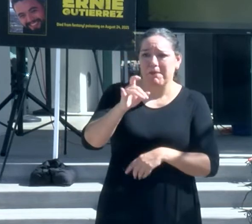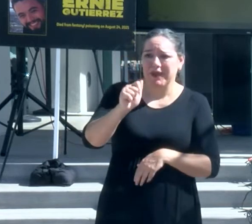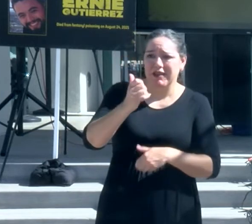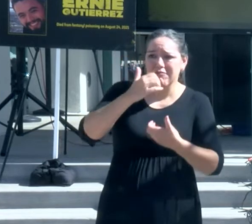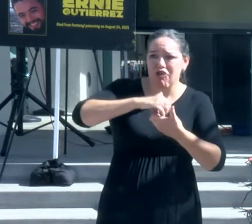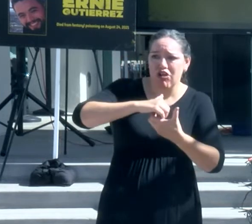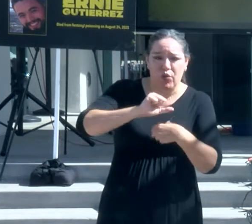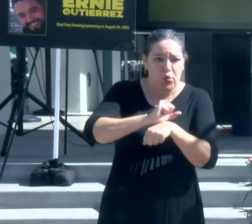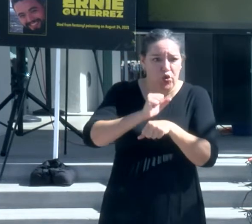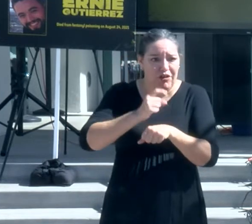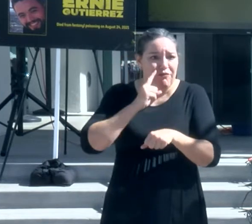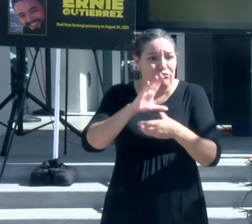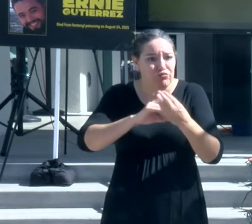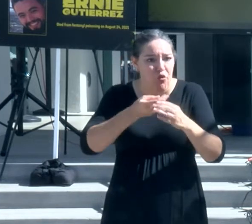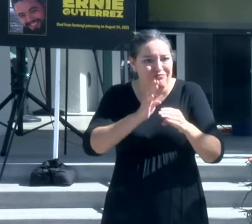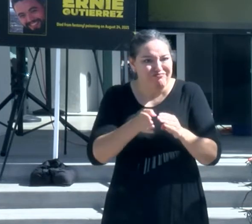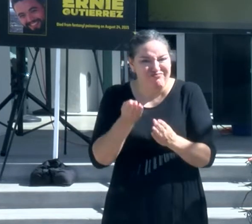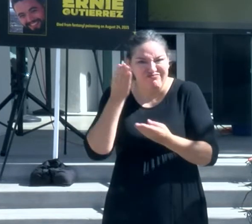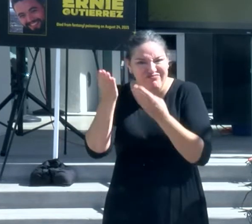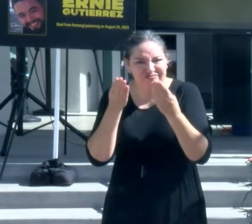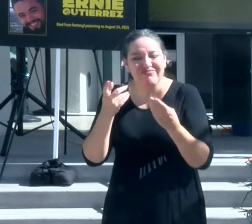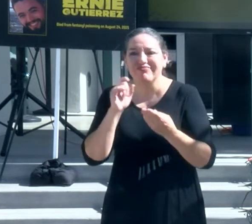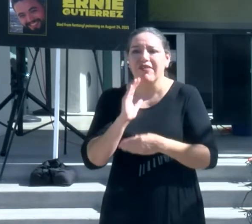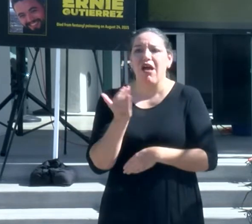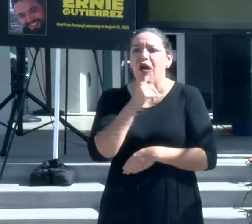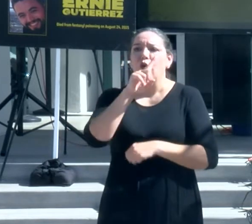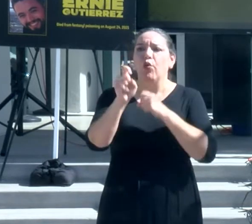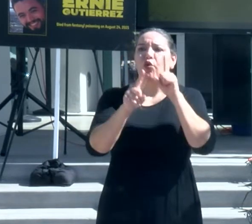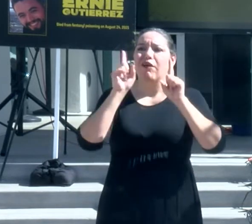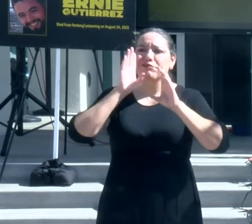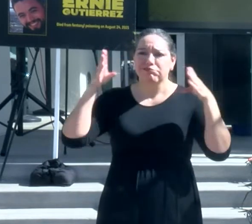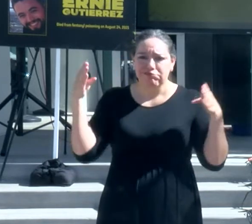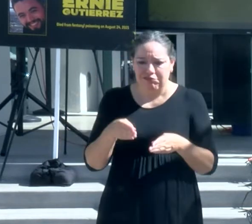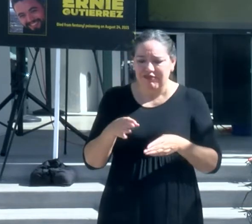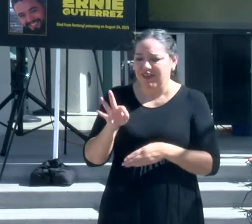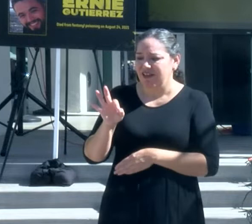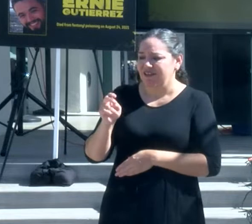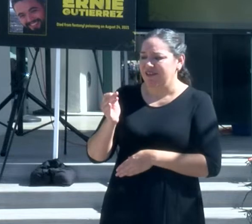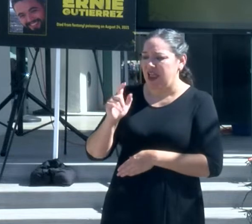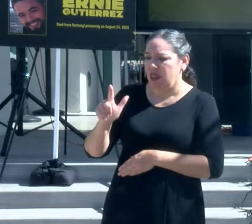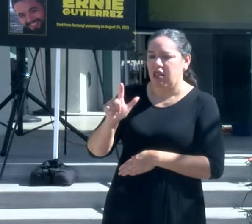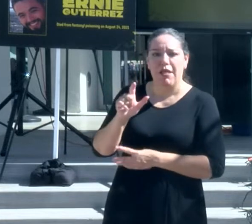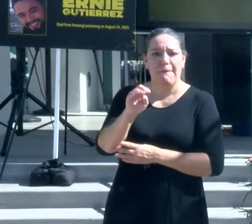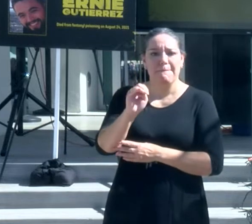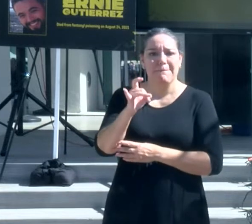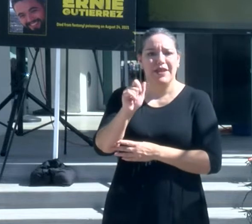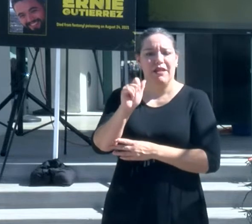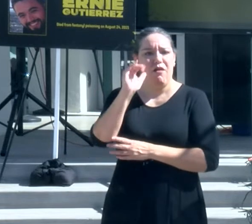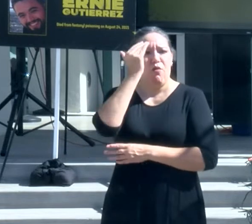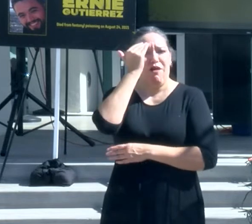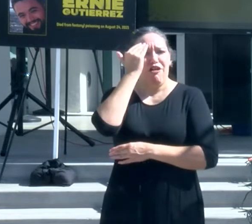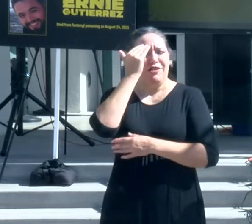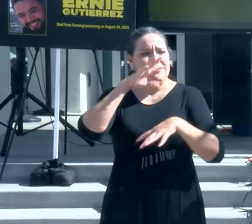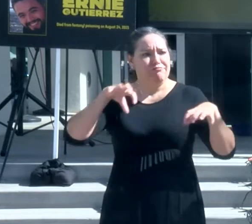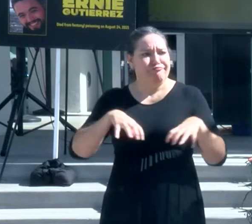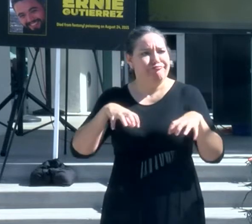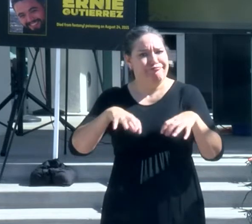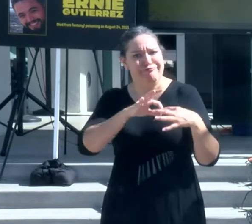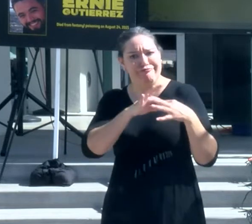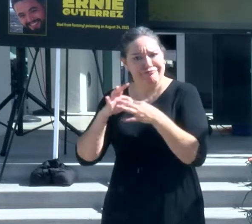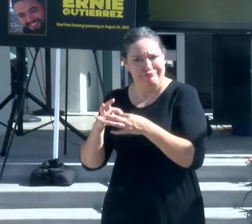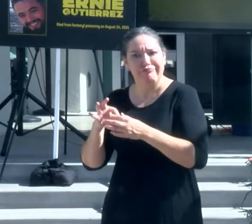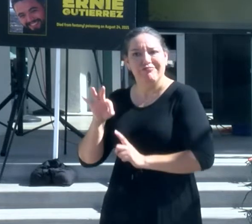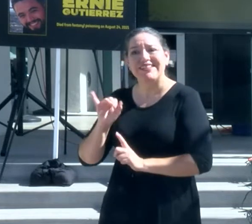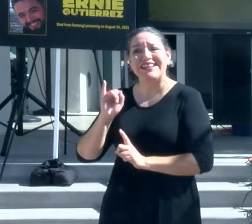who are working on turning their stories, we're going to focus our questions today on fentanyl or the media awareness campaign regarding fentanyl. If